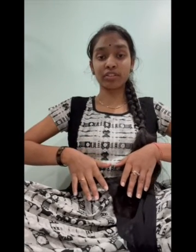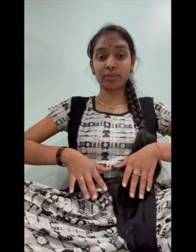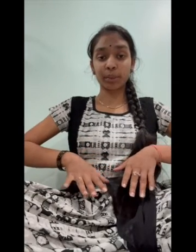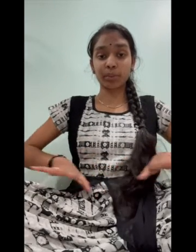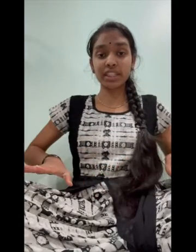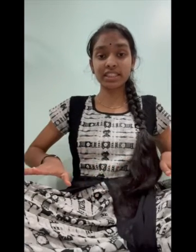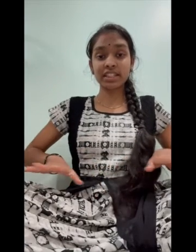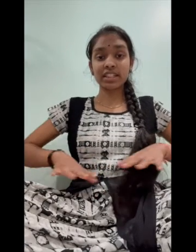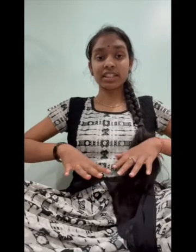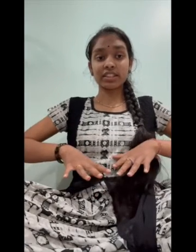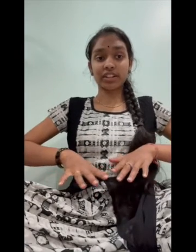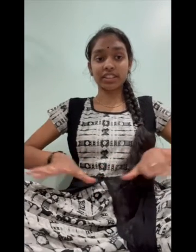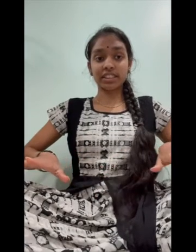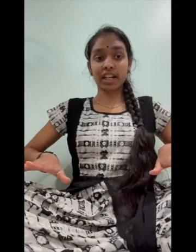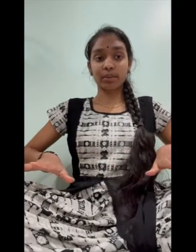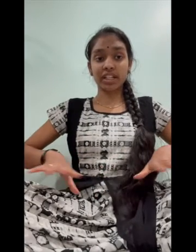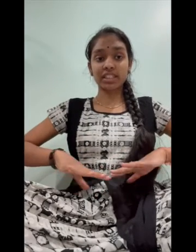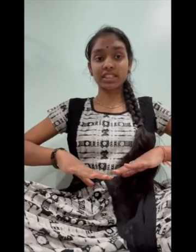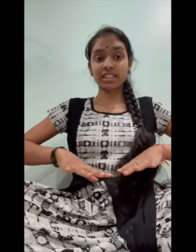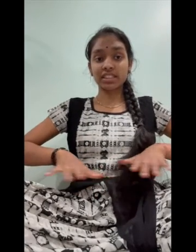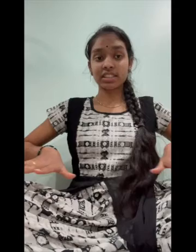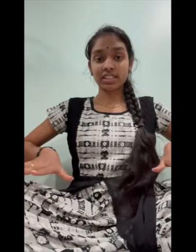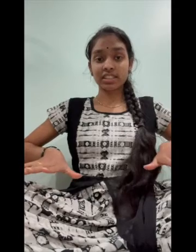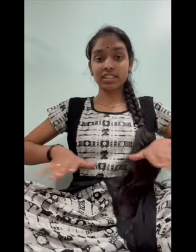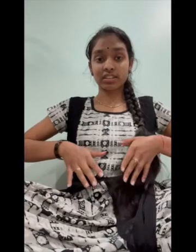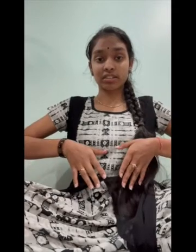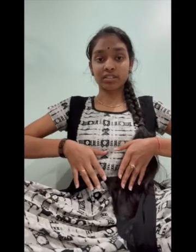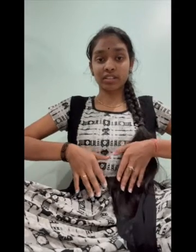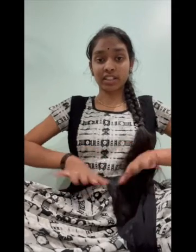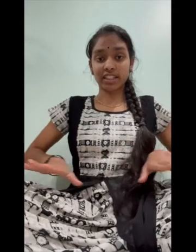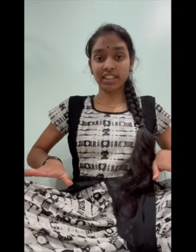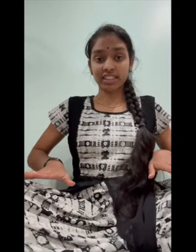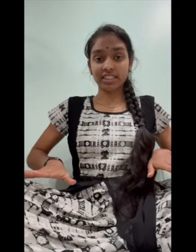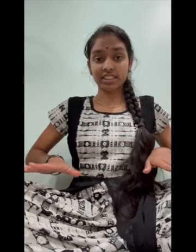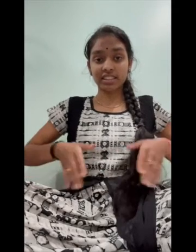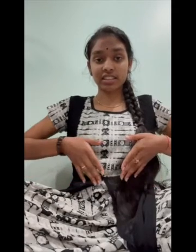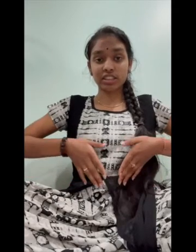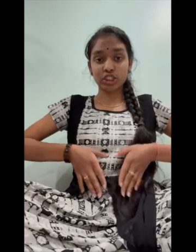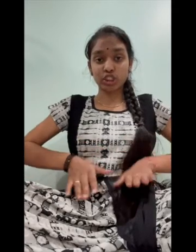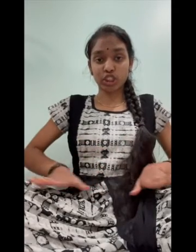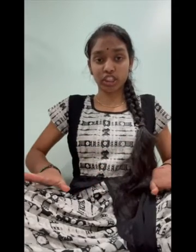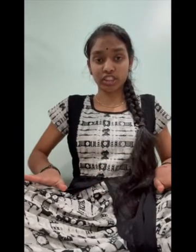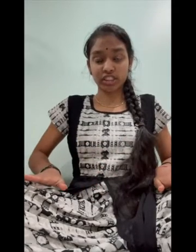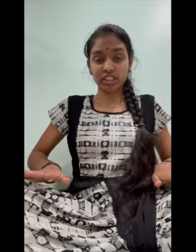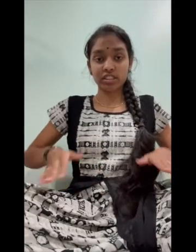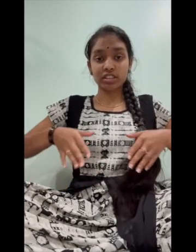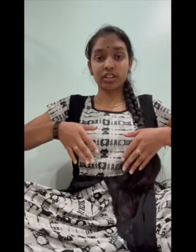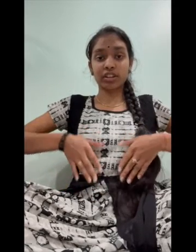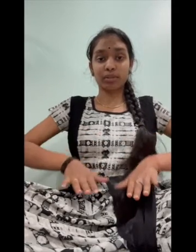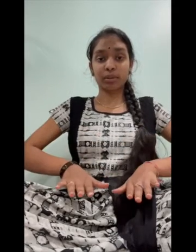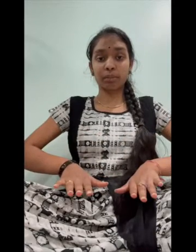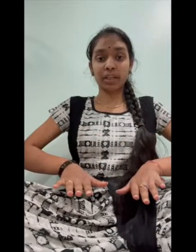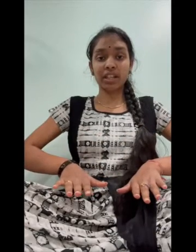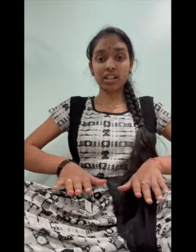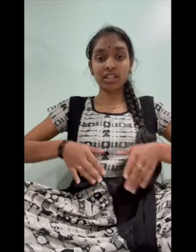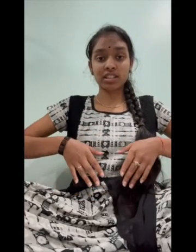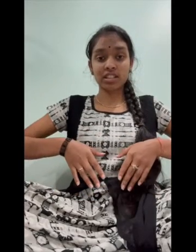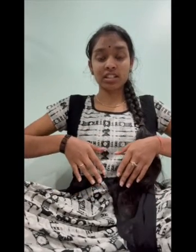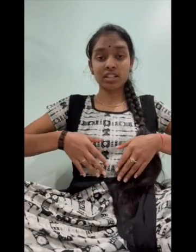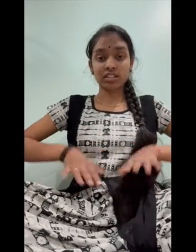from your waist to the sideways. So like this, skirt. So this would be pant. This